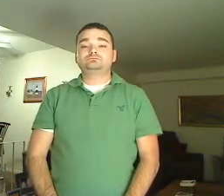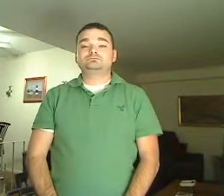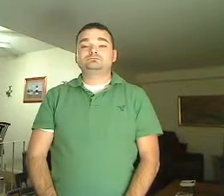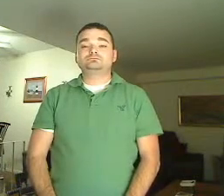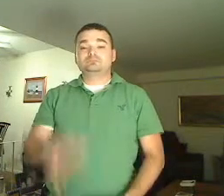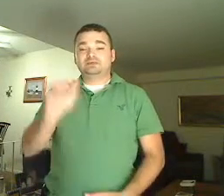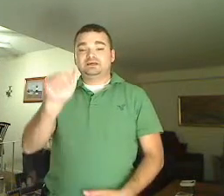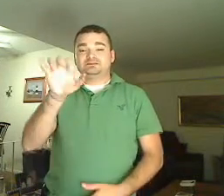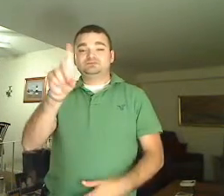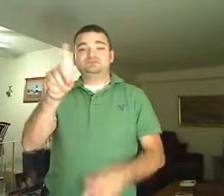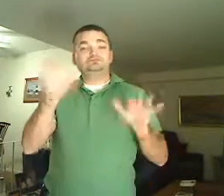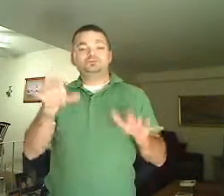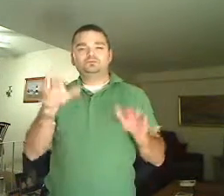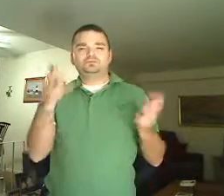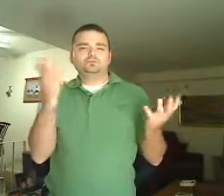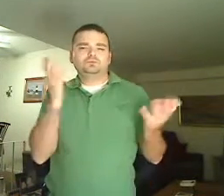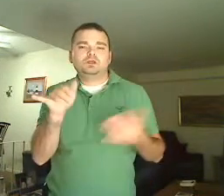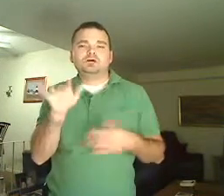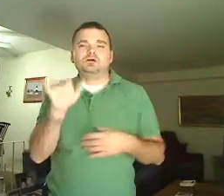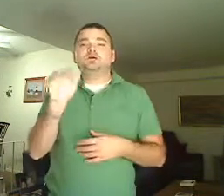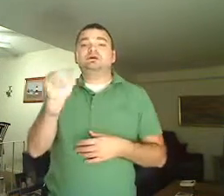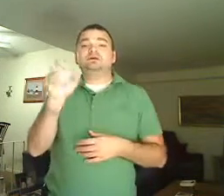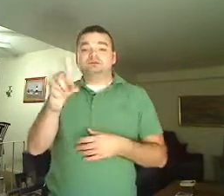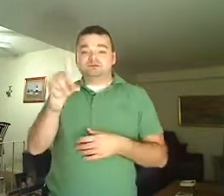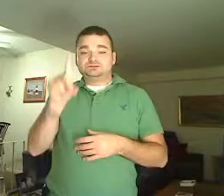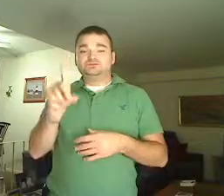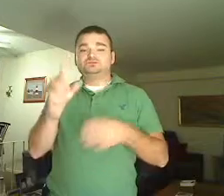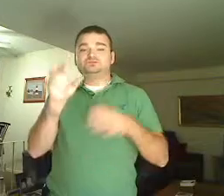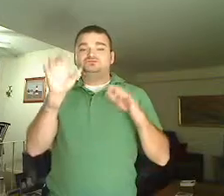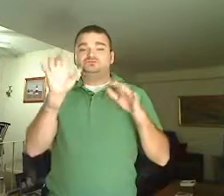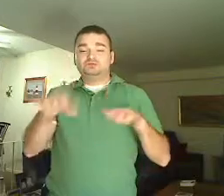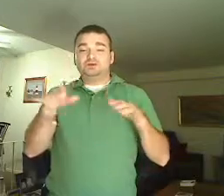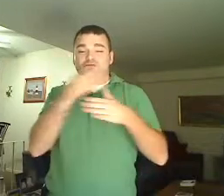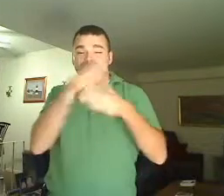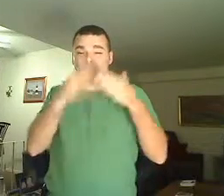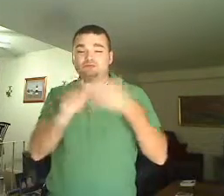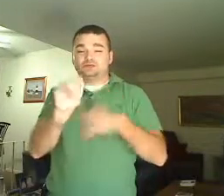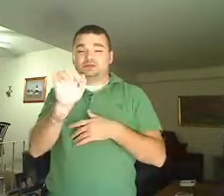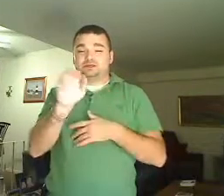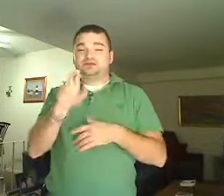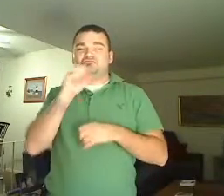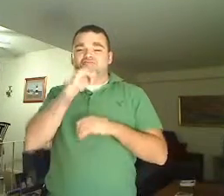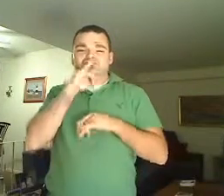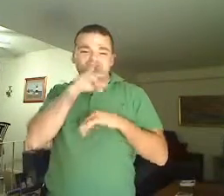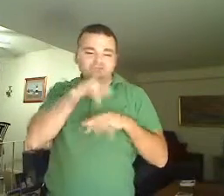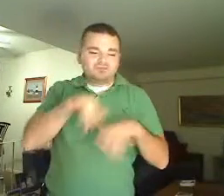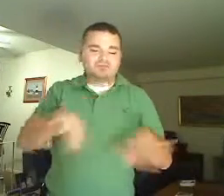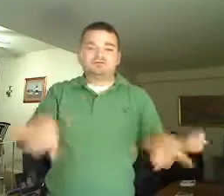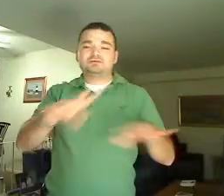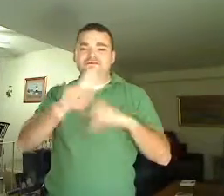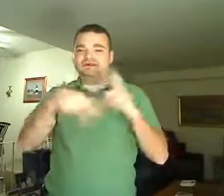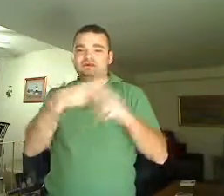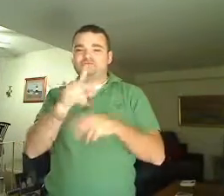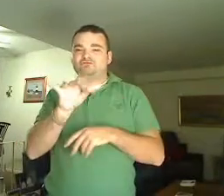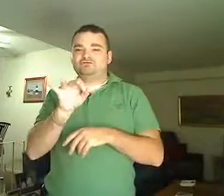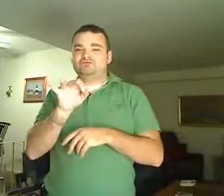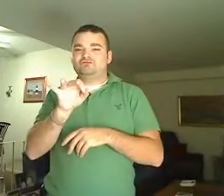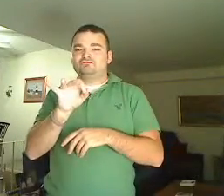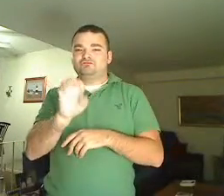What is acid rain? Acid rain is a result of air pollution. When any type of a fuel is burnt, lots